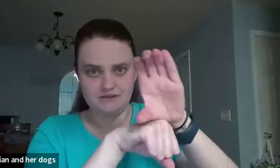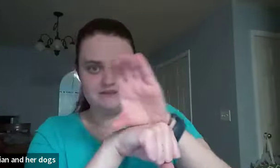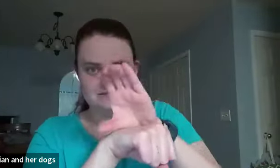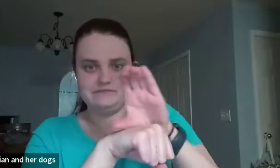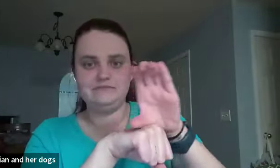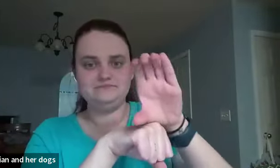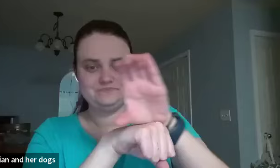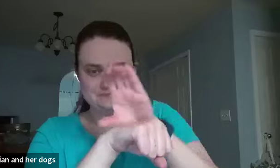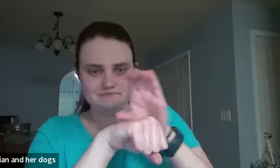Chocolate.